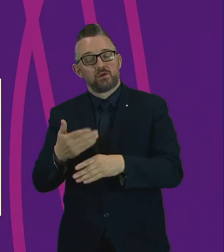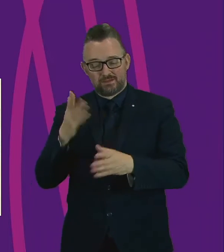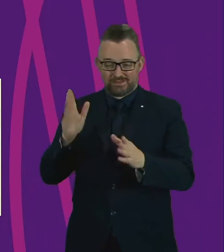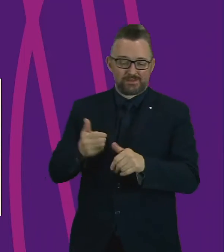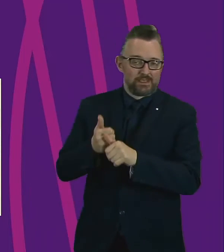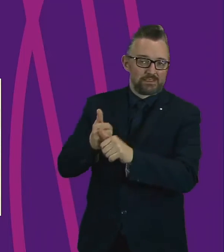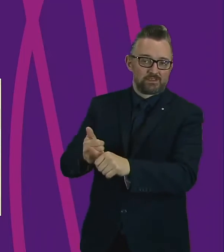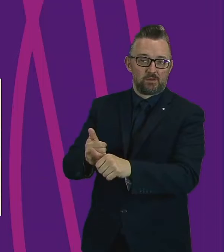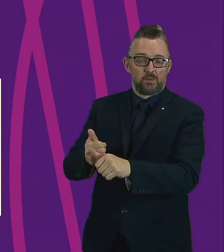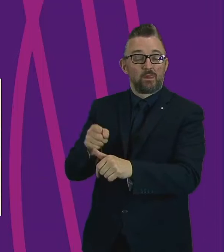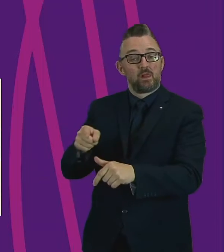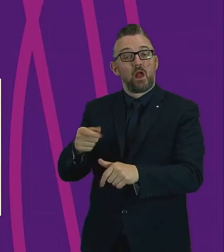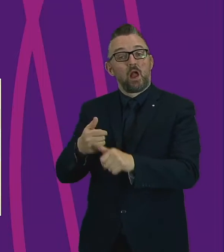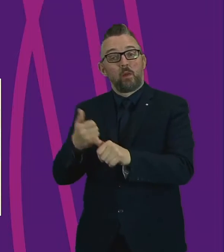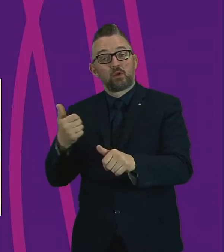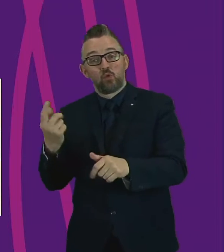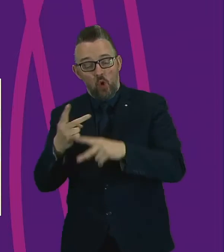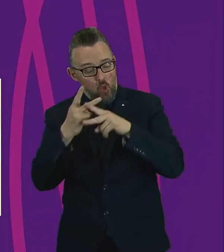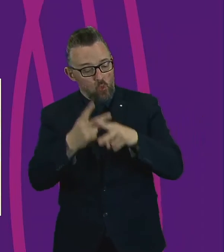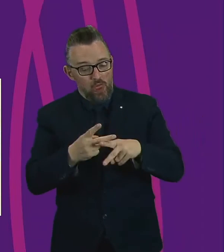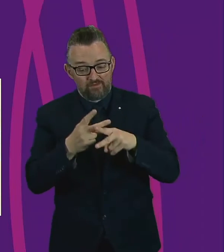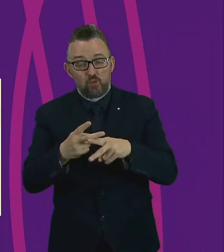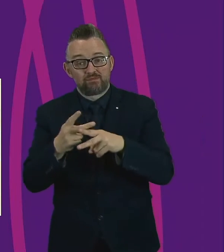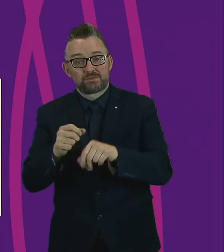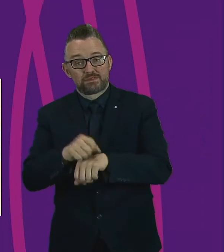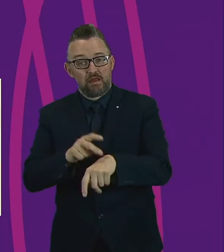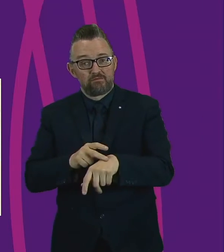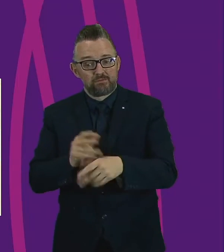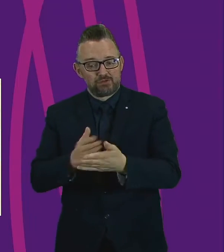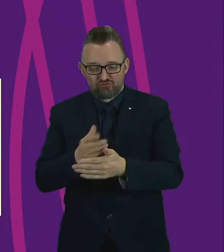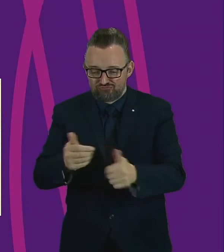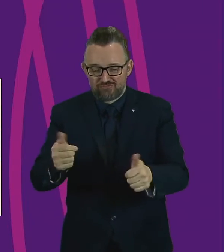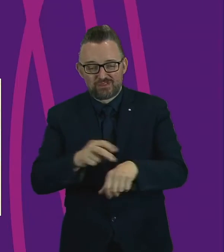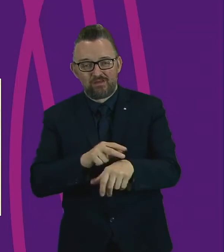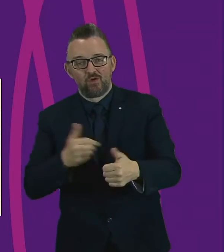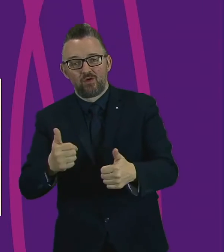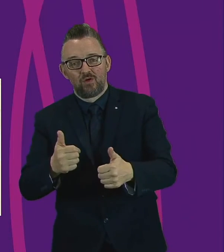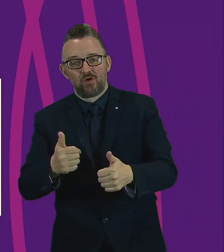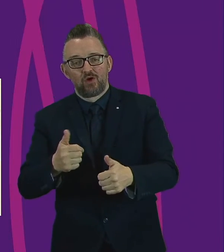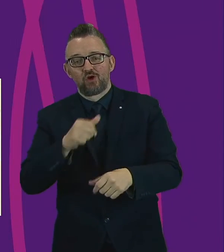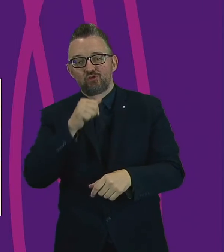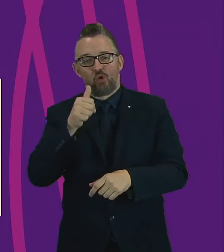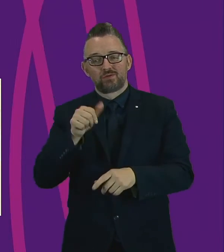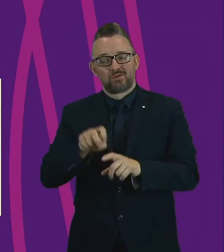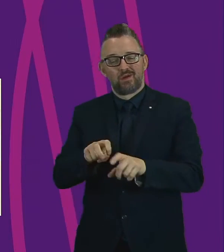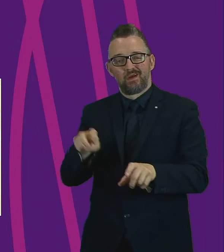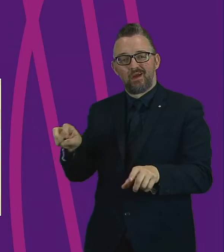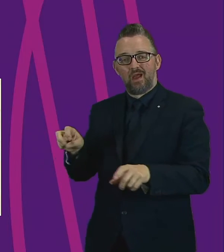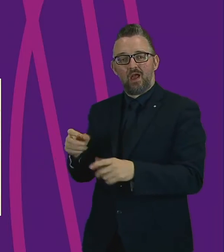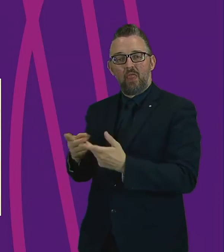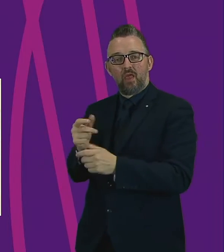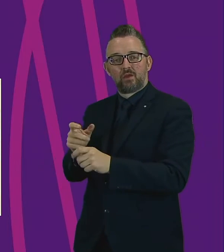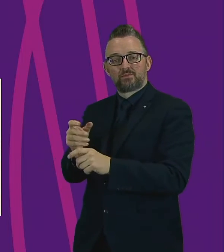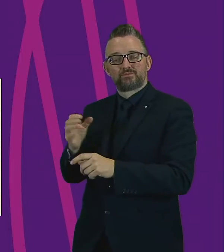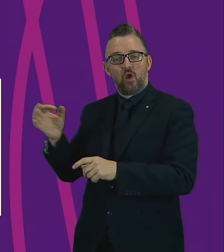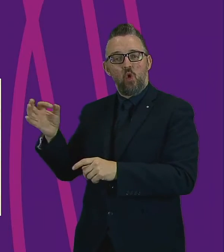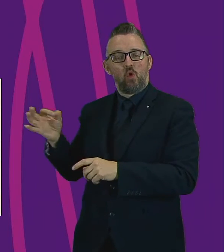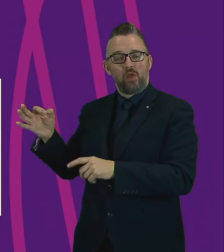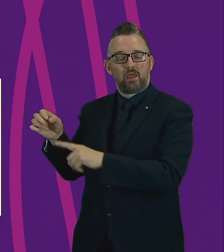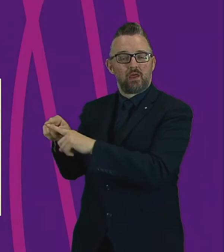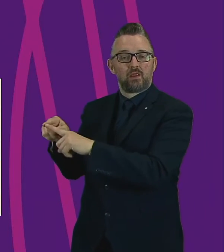given to companies who look after their employees, and not companies who offshore to avoid paying their tax